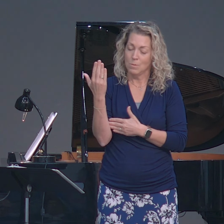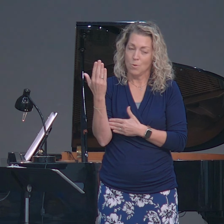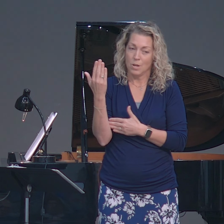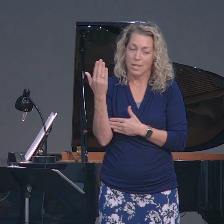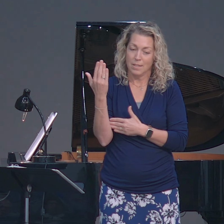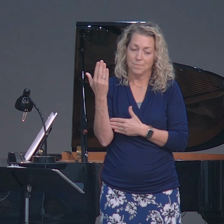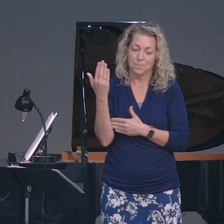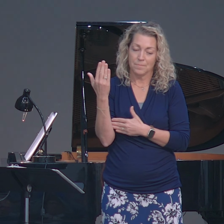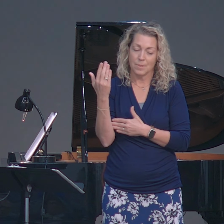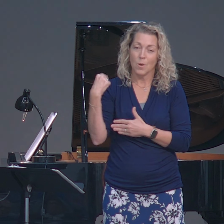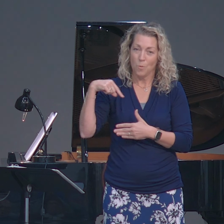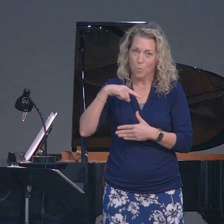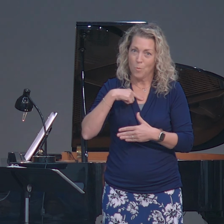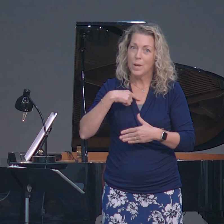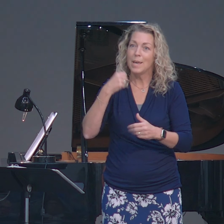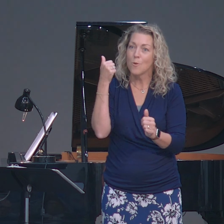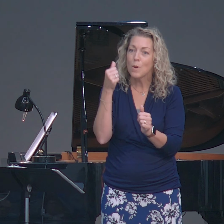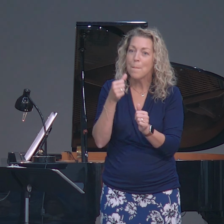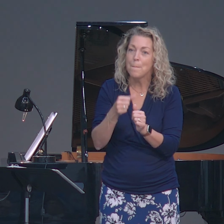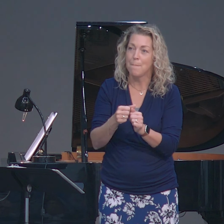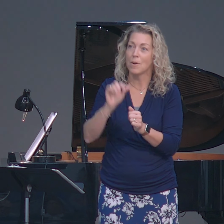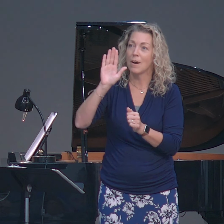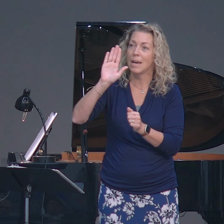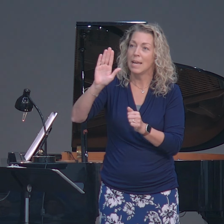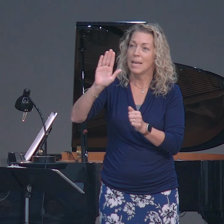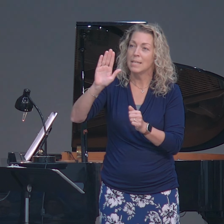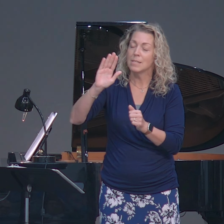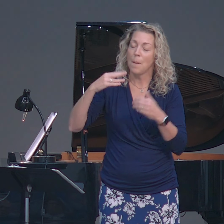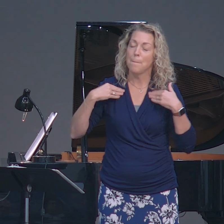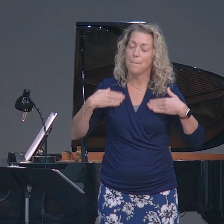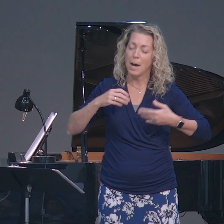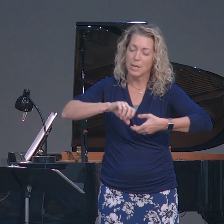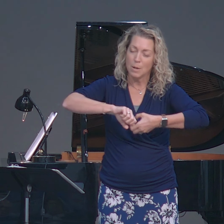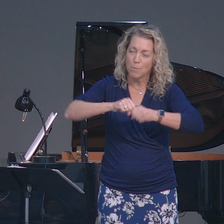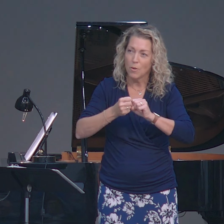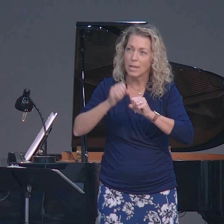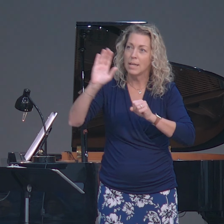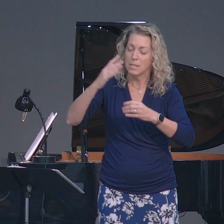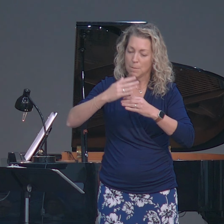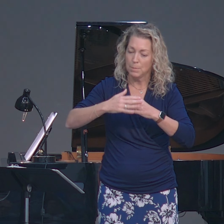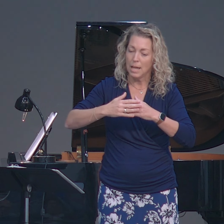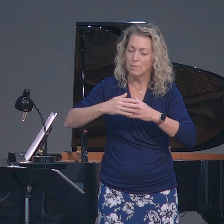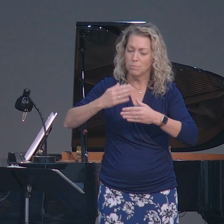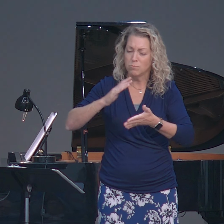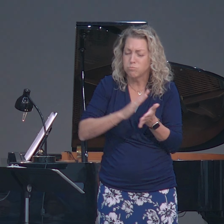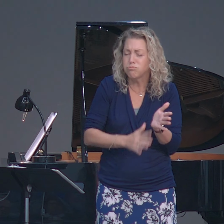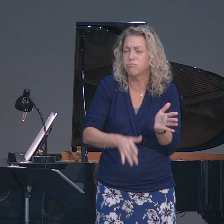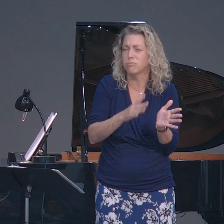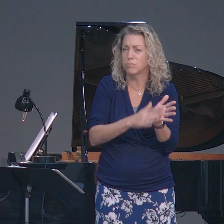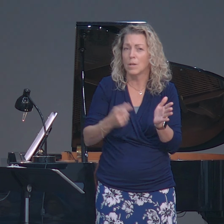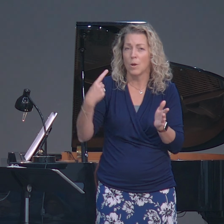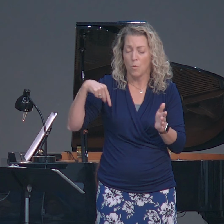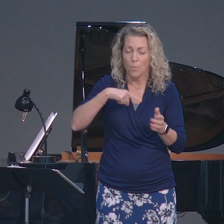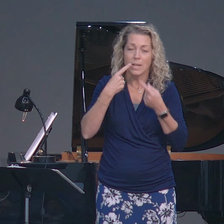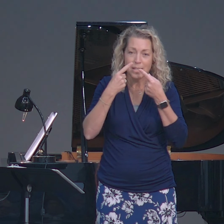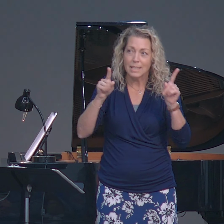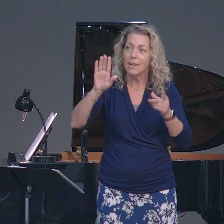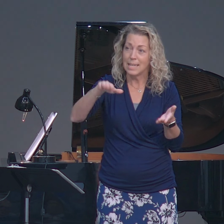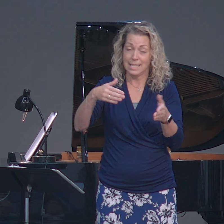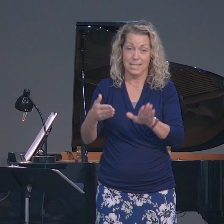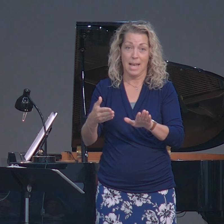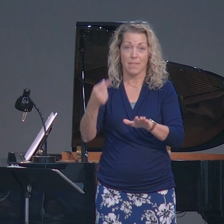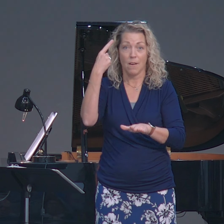bread and the juice, we remember his broken body and his shed blood, and we declare his death on